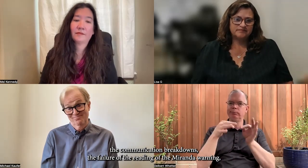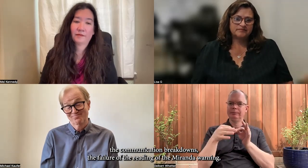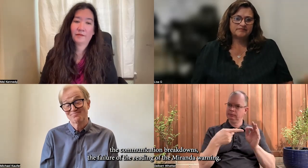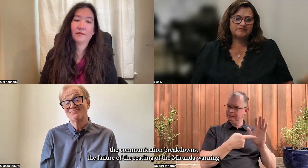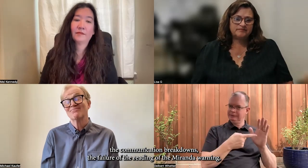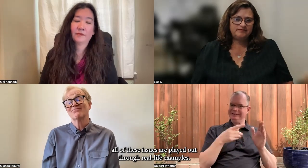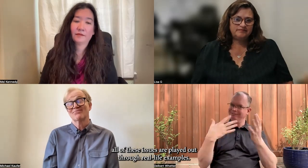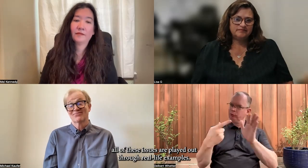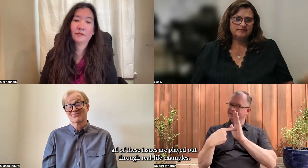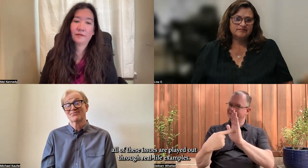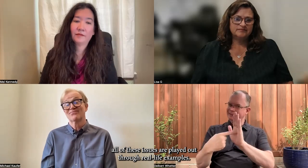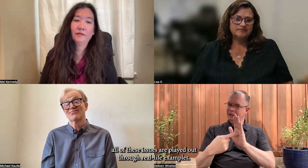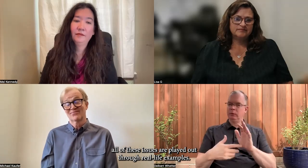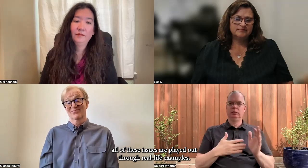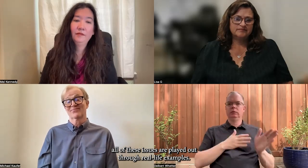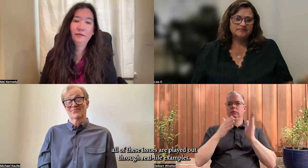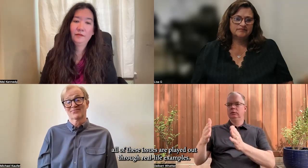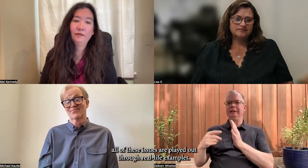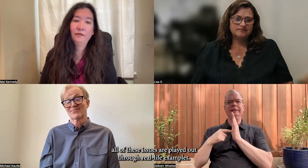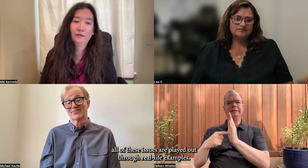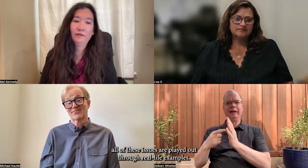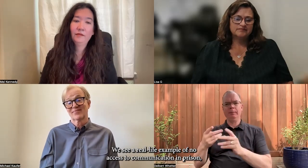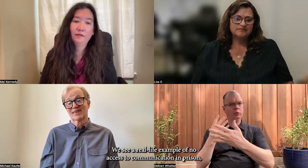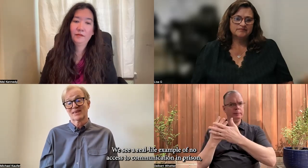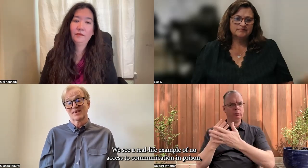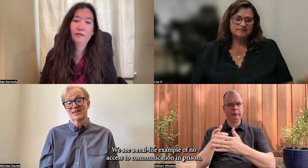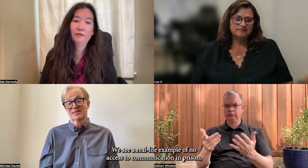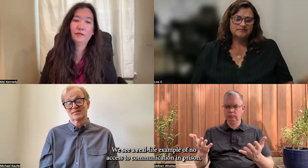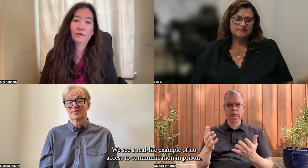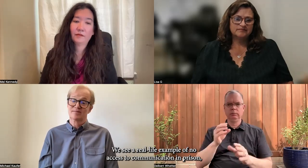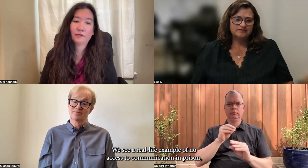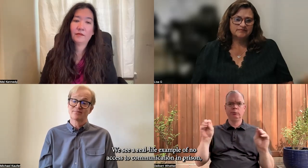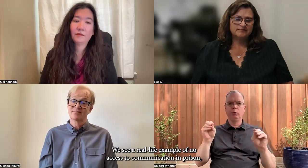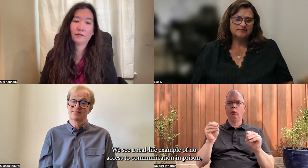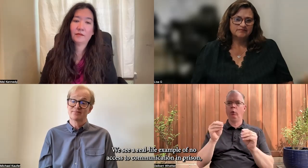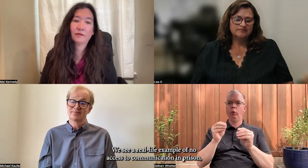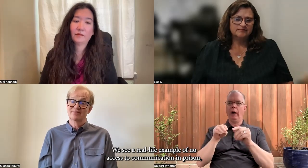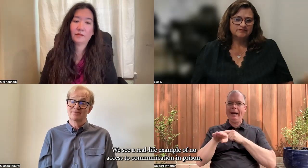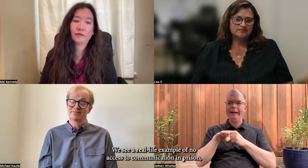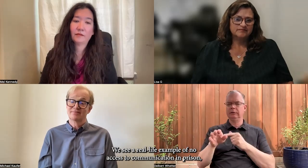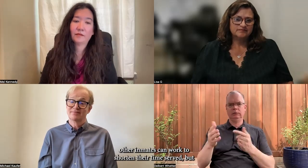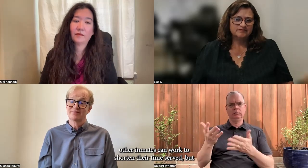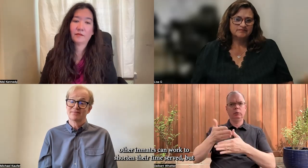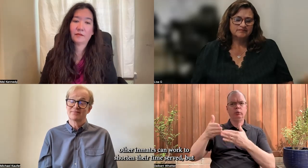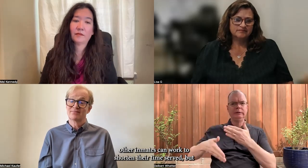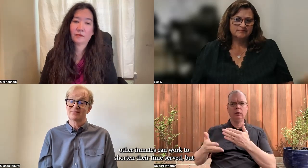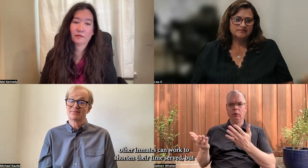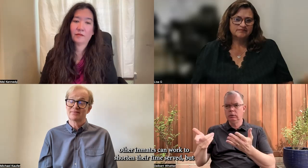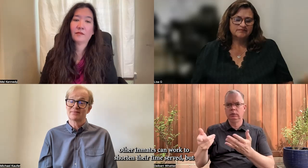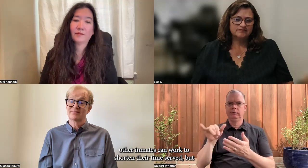warning. All of these issues are played out through real-life examples. We see a real-life example of no access to communication in prison. Other inmates